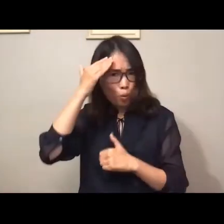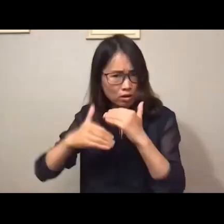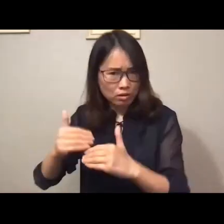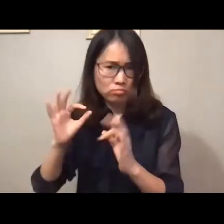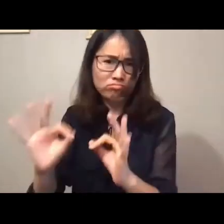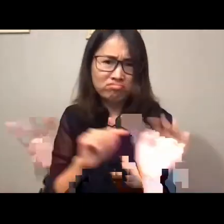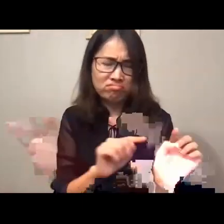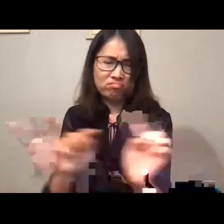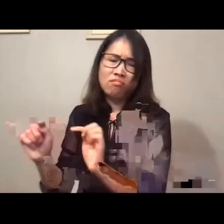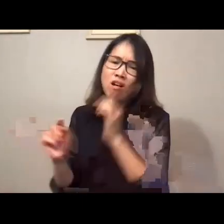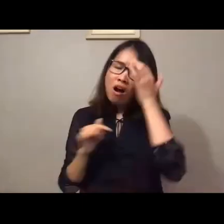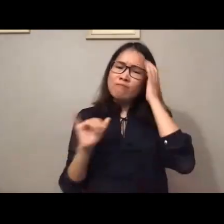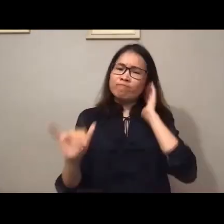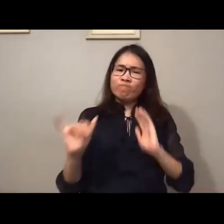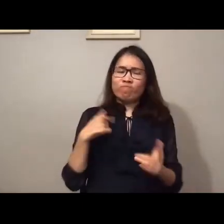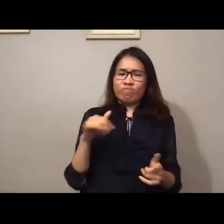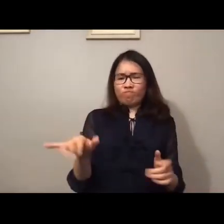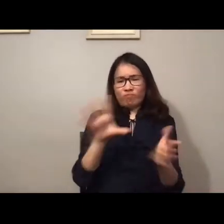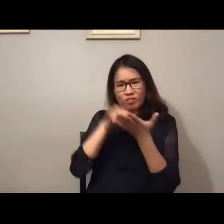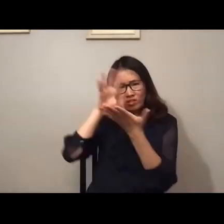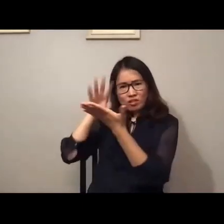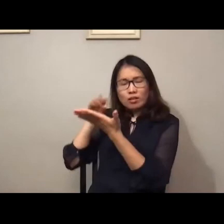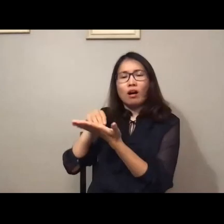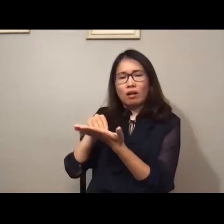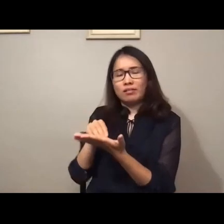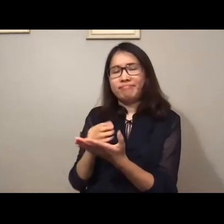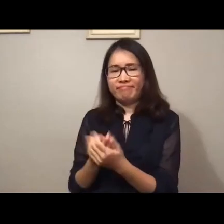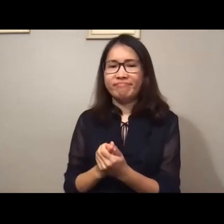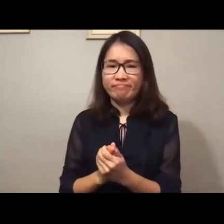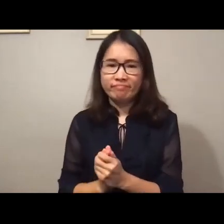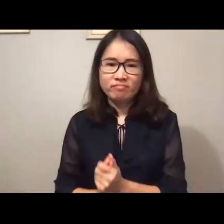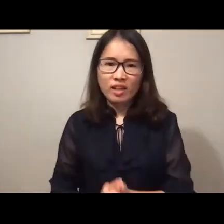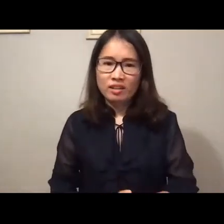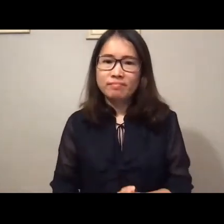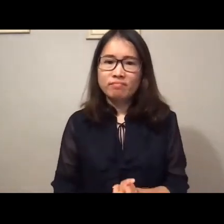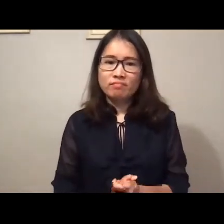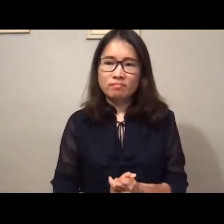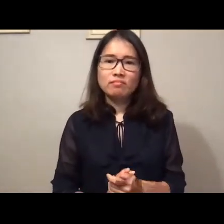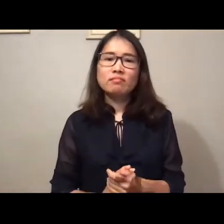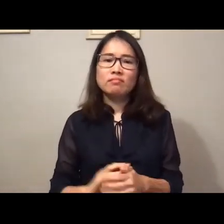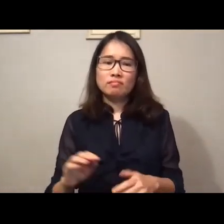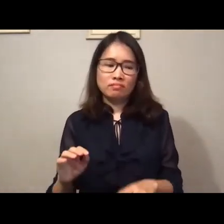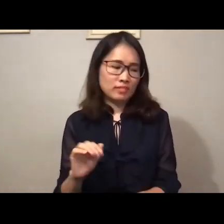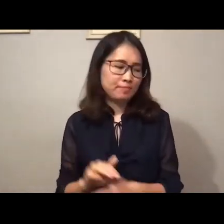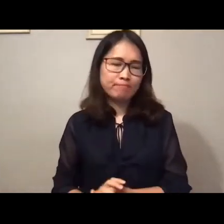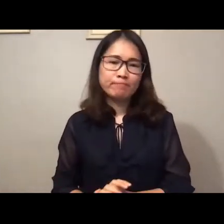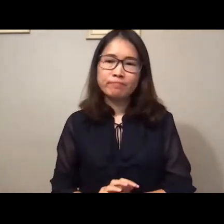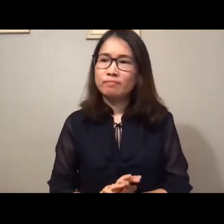And I see kids here with deafness and other disabilities being able to be